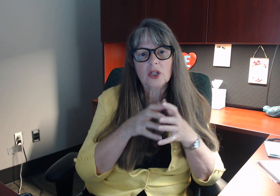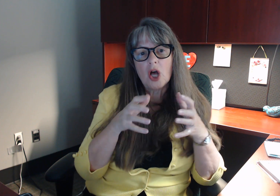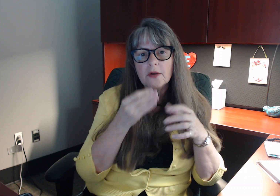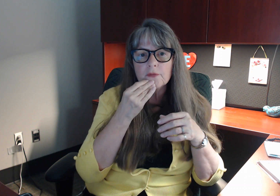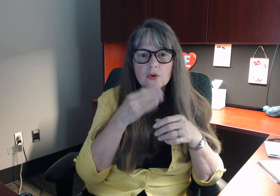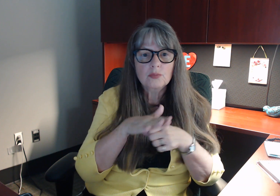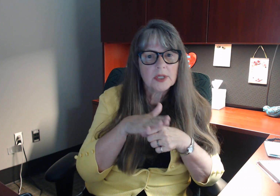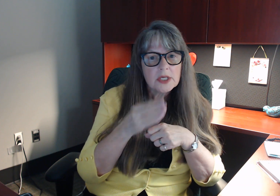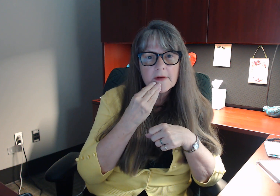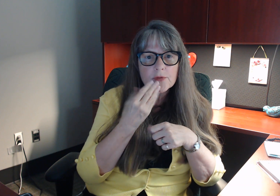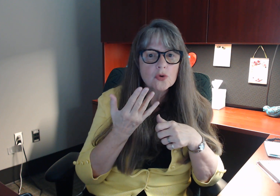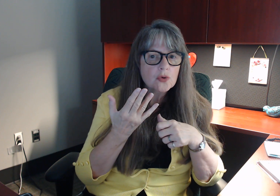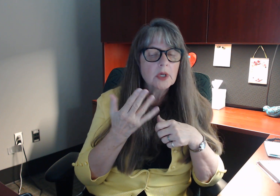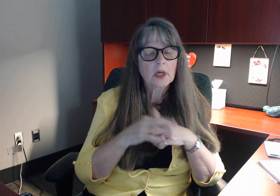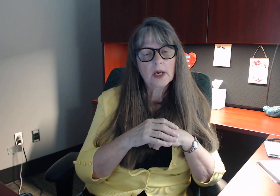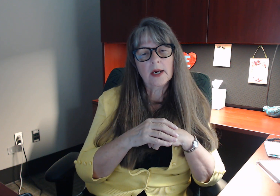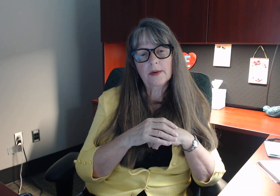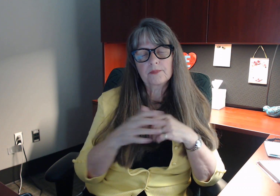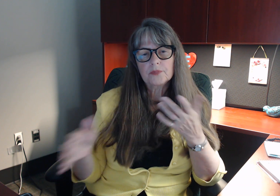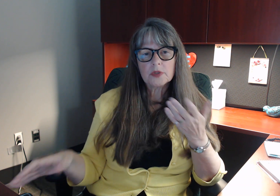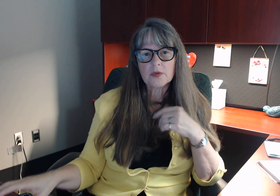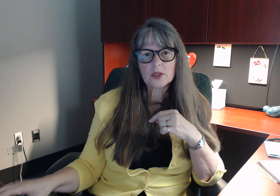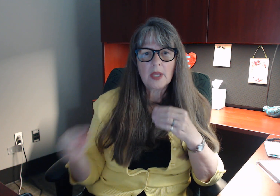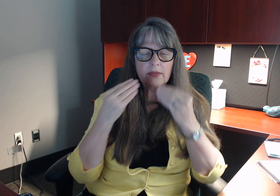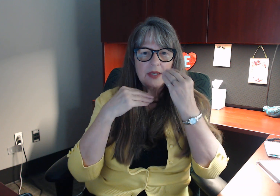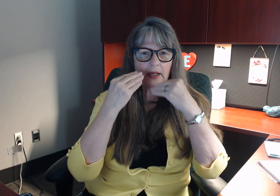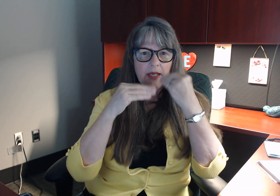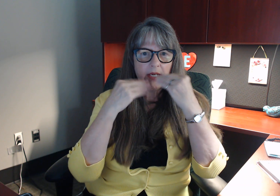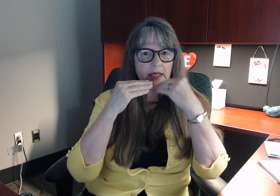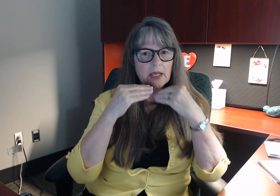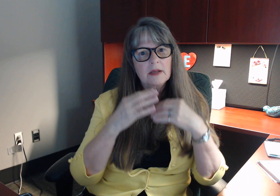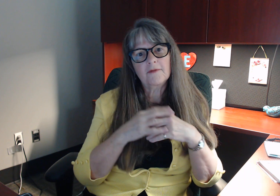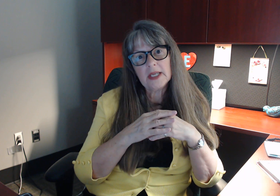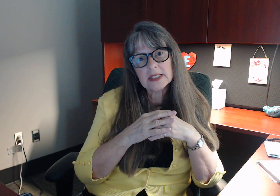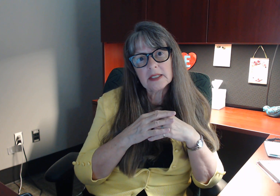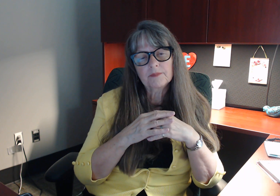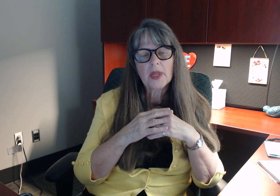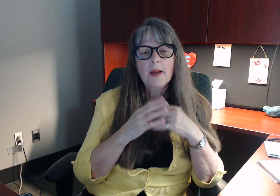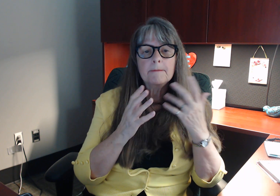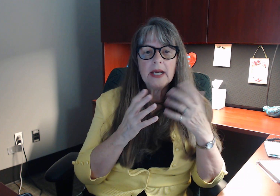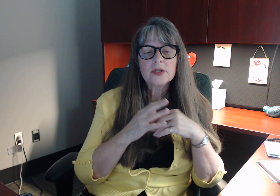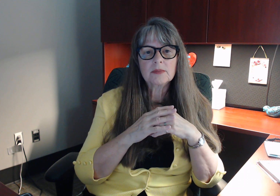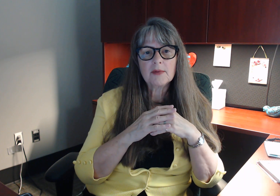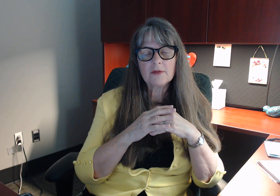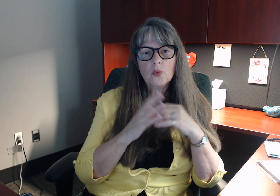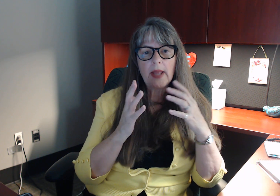lot of food, plenty of food. So that's, and then eat, feast. But sometimes if you want to have a